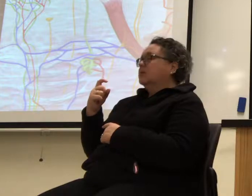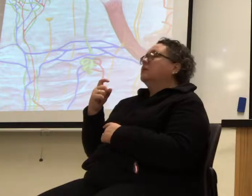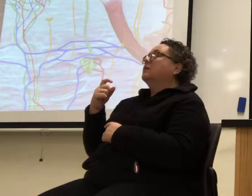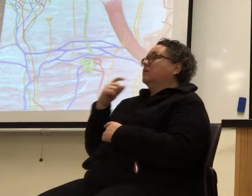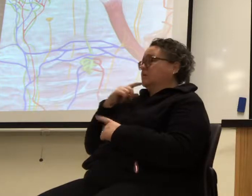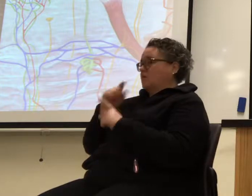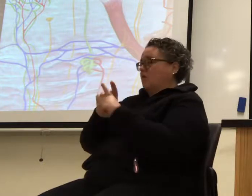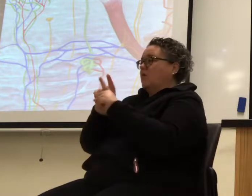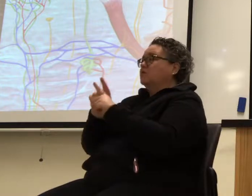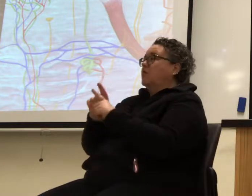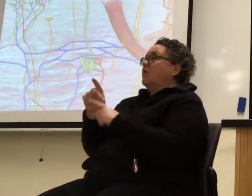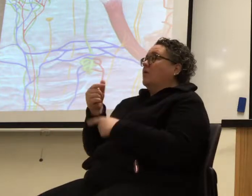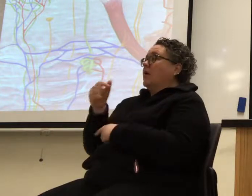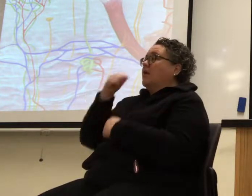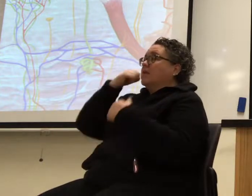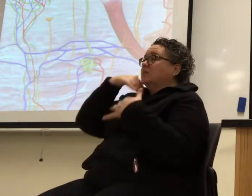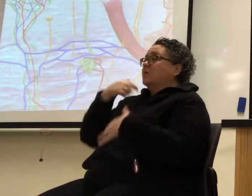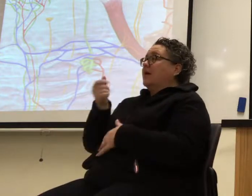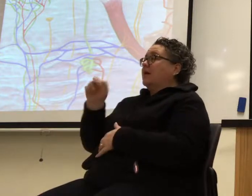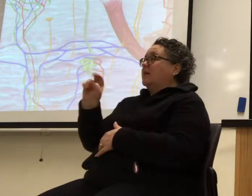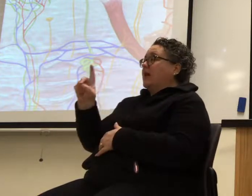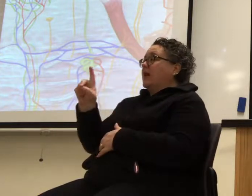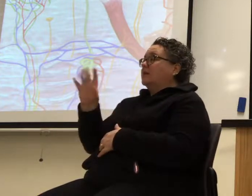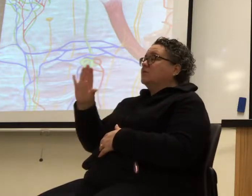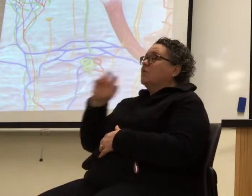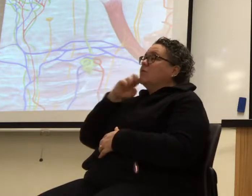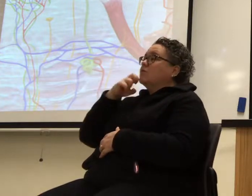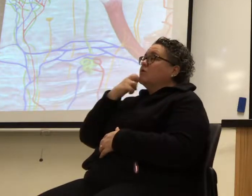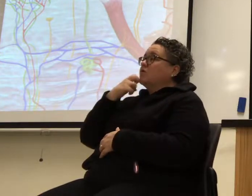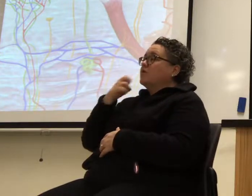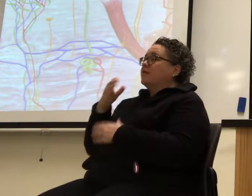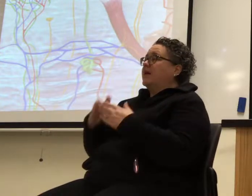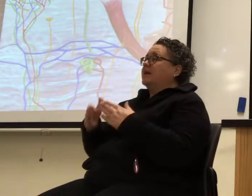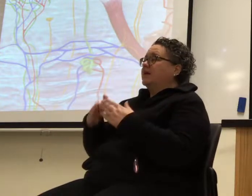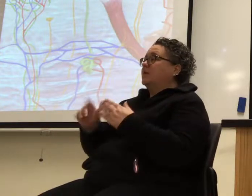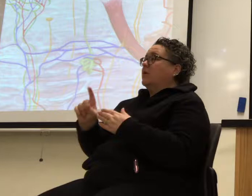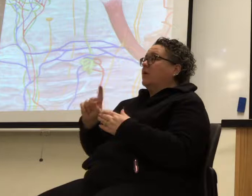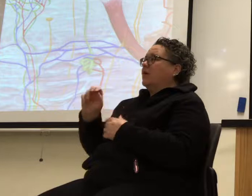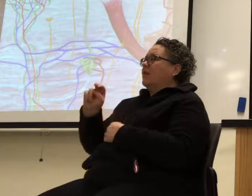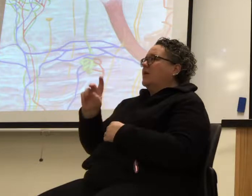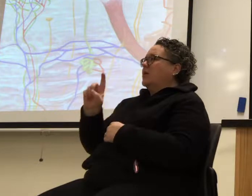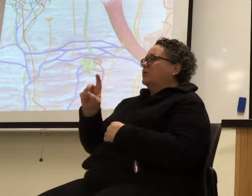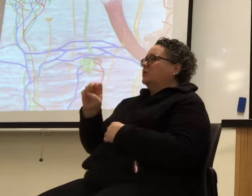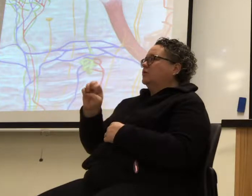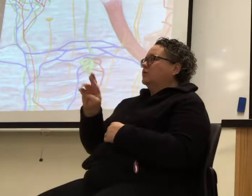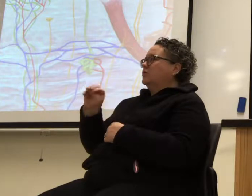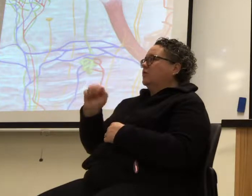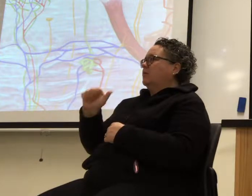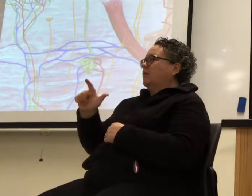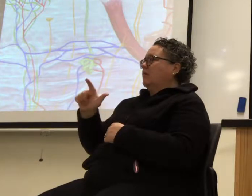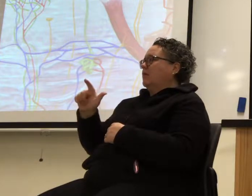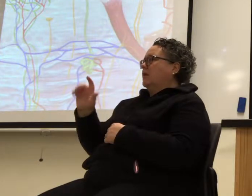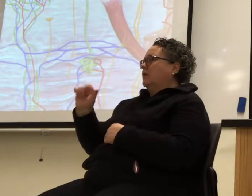glands, the nerve endings are usually in the dermal layer. You usually see them pictured here.